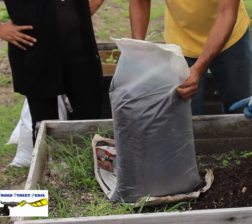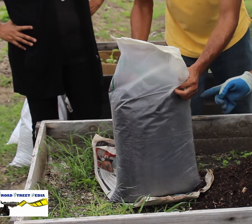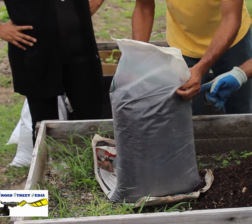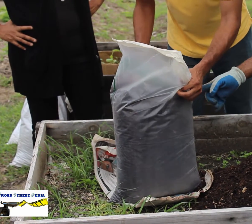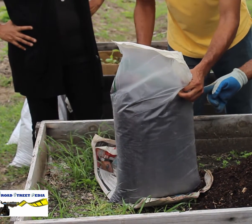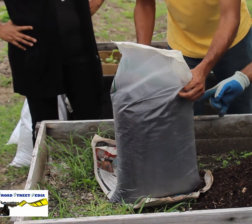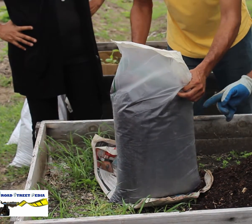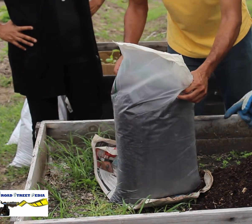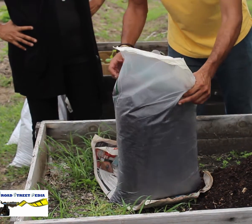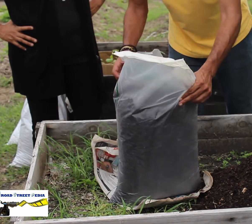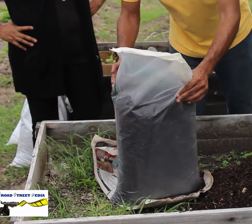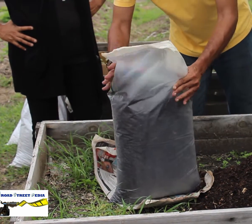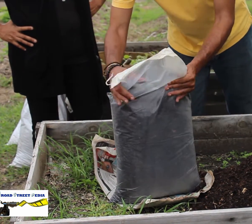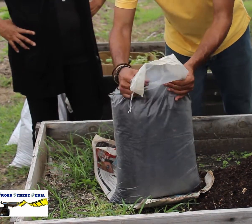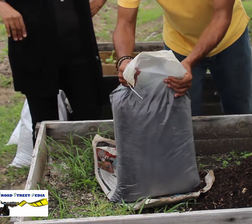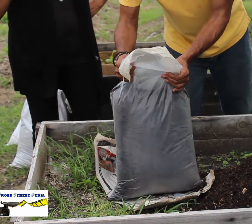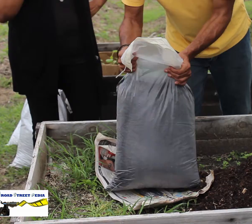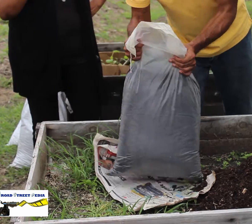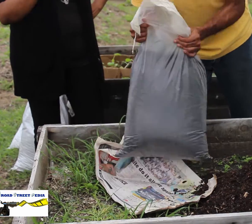Yeah, you pack a mix. that's